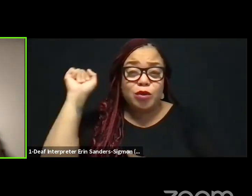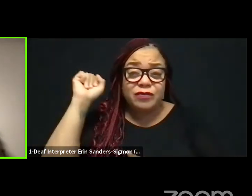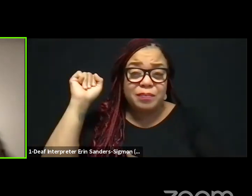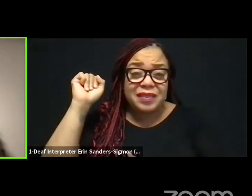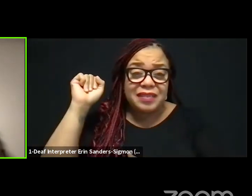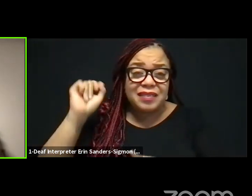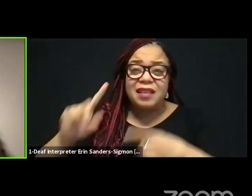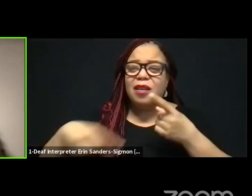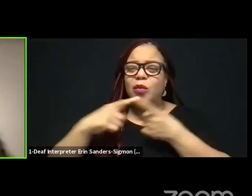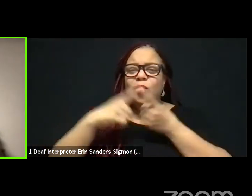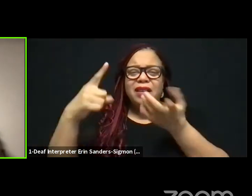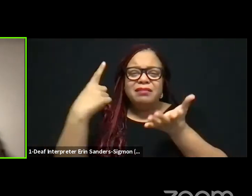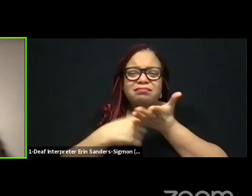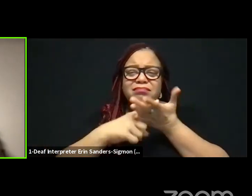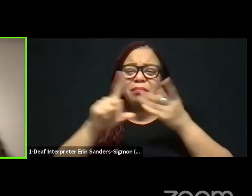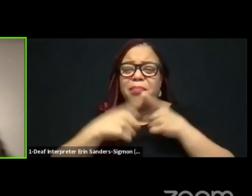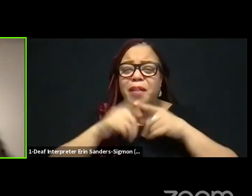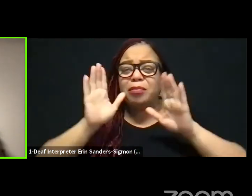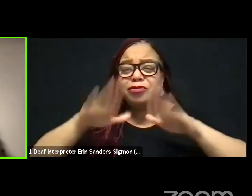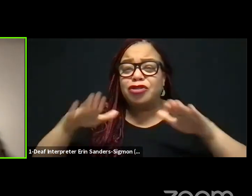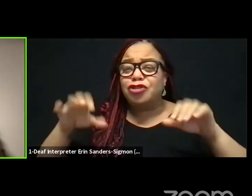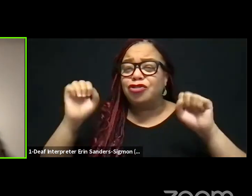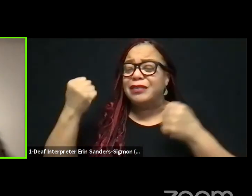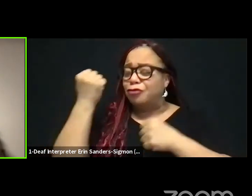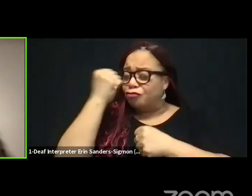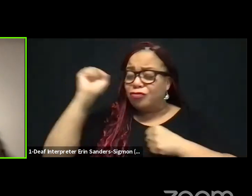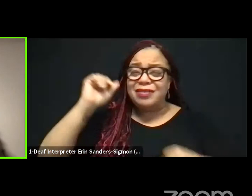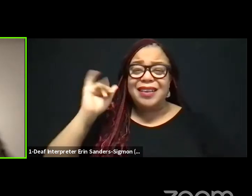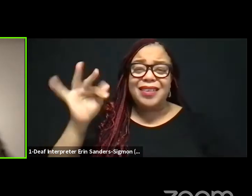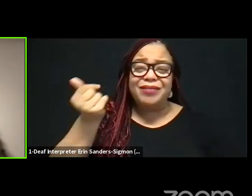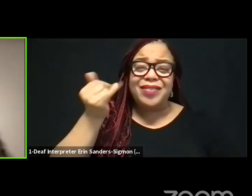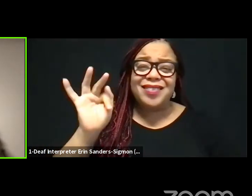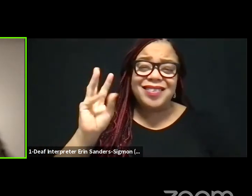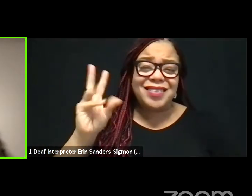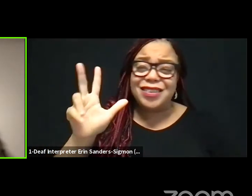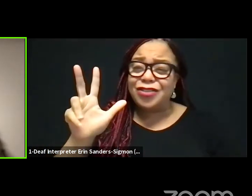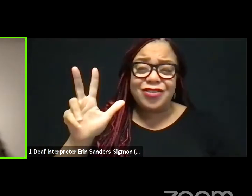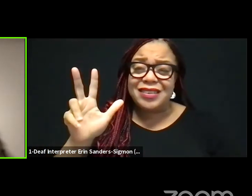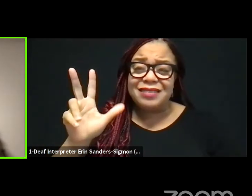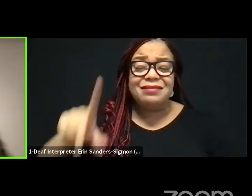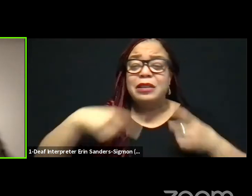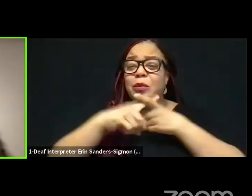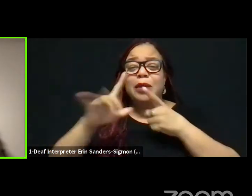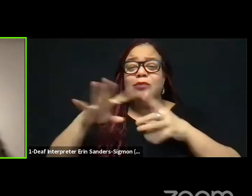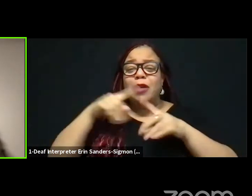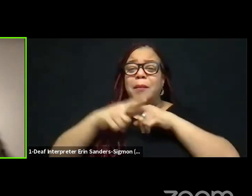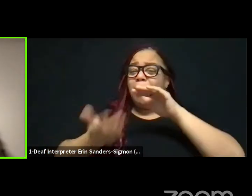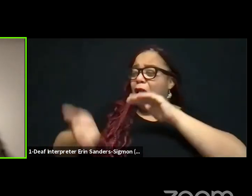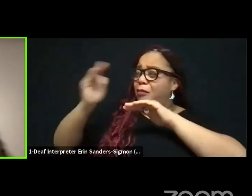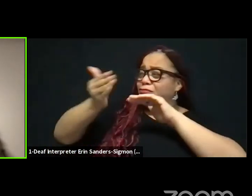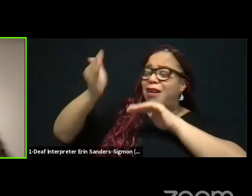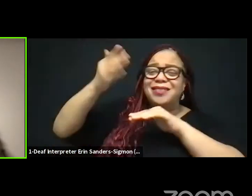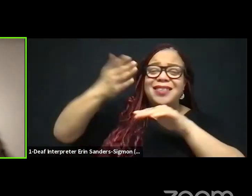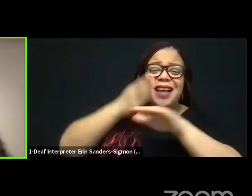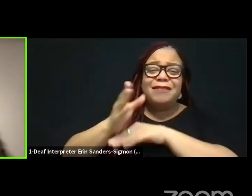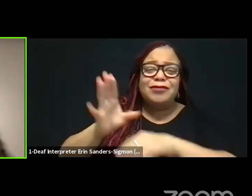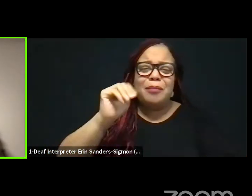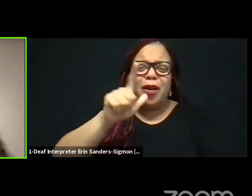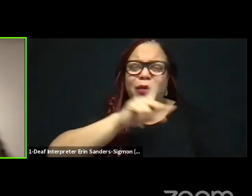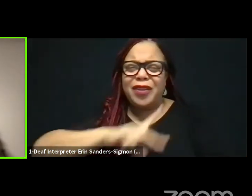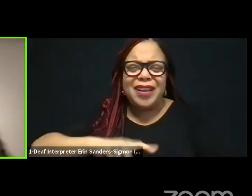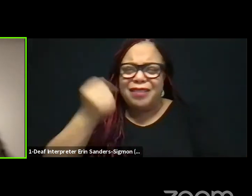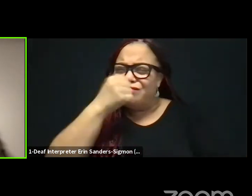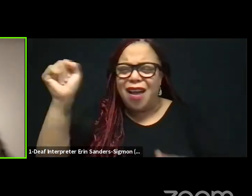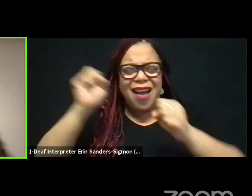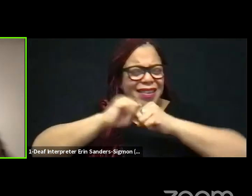have always been at the forefront and have led movements and resistance and abolitionist